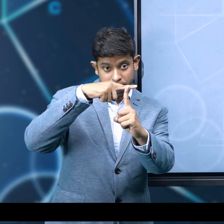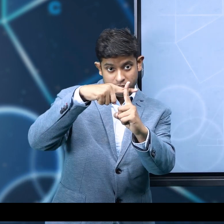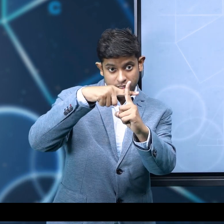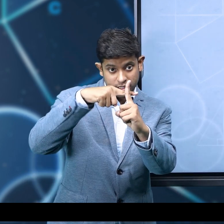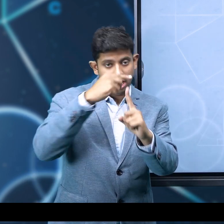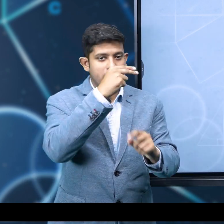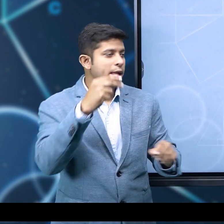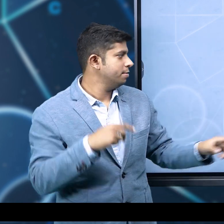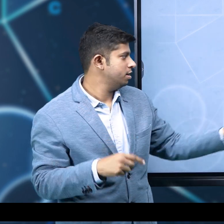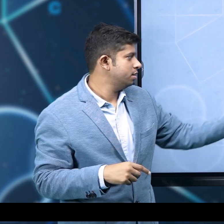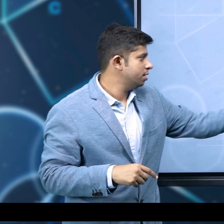addition,